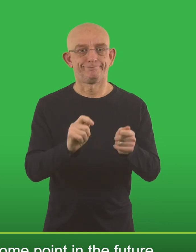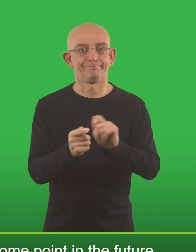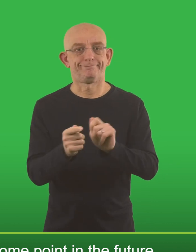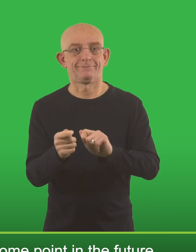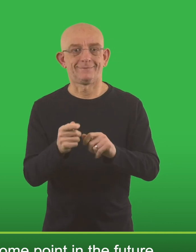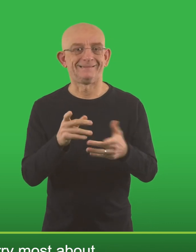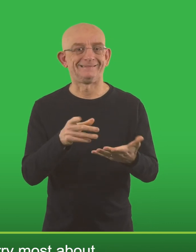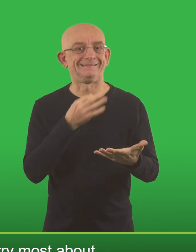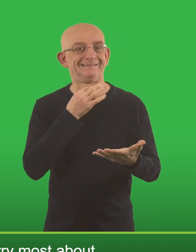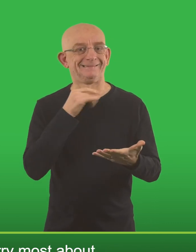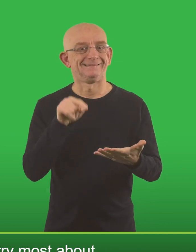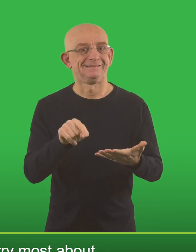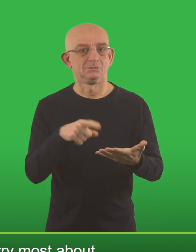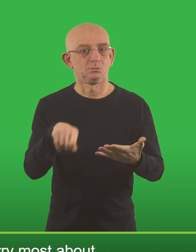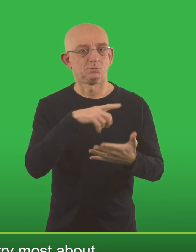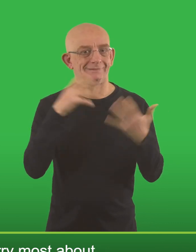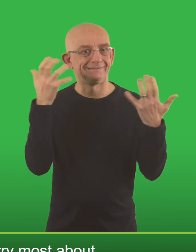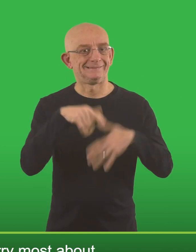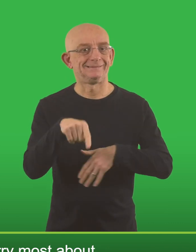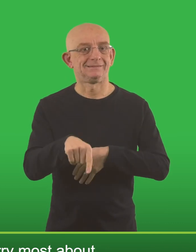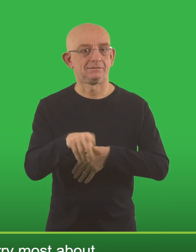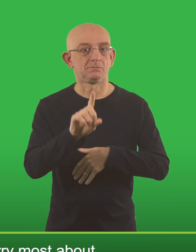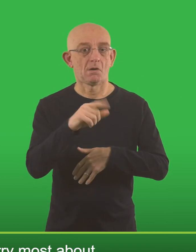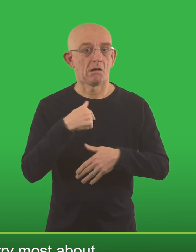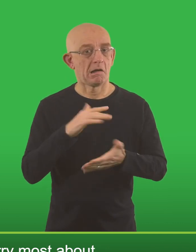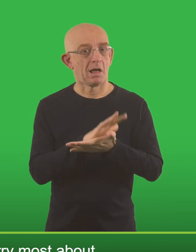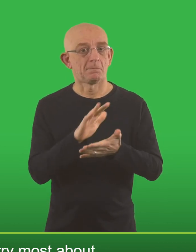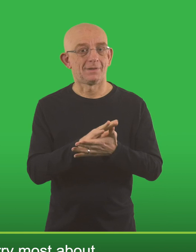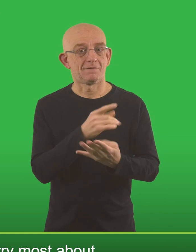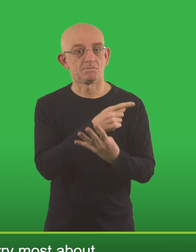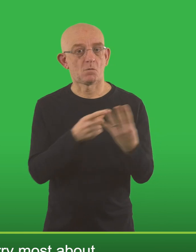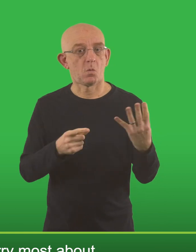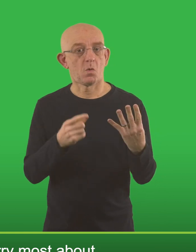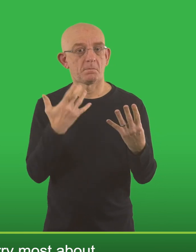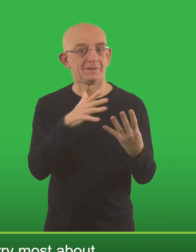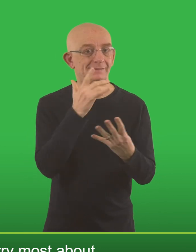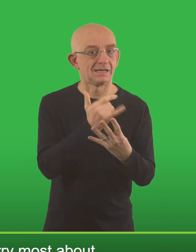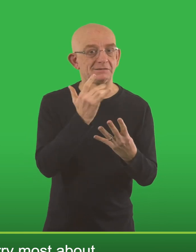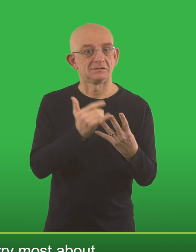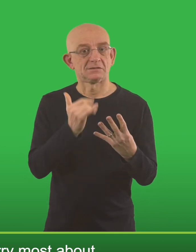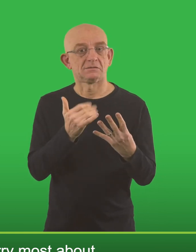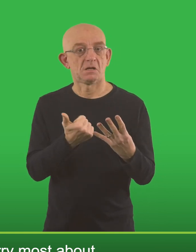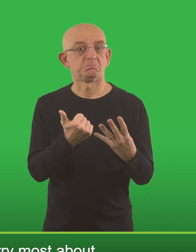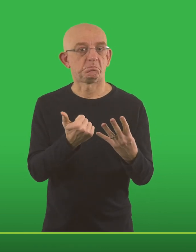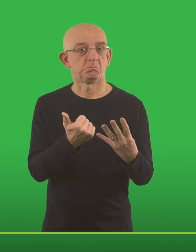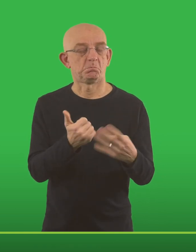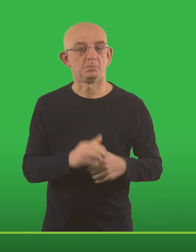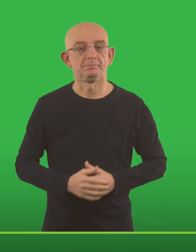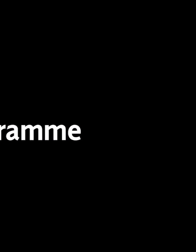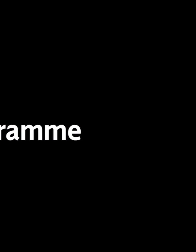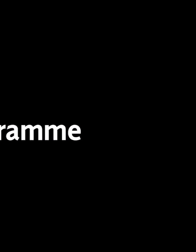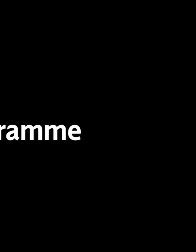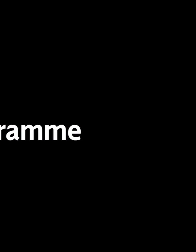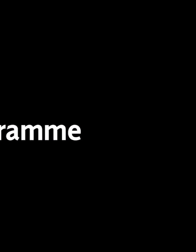of concern is an issue. So that's the key risk that we worry most about. But all up, I'm happy that the 4 tests are definitively met.